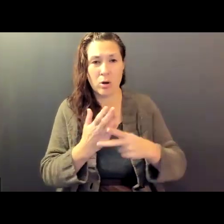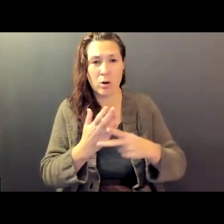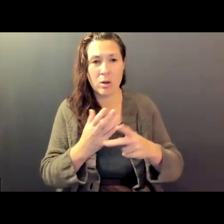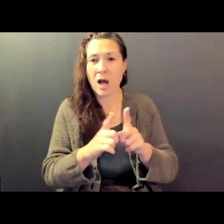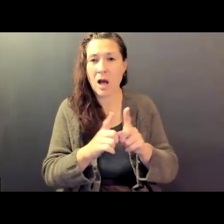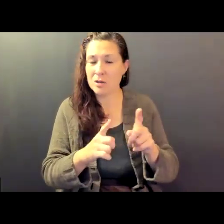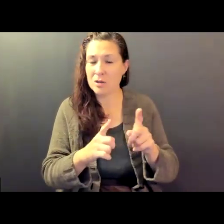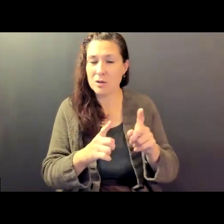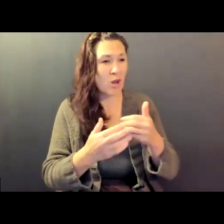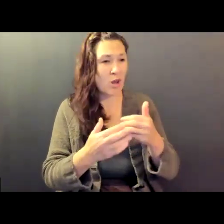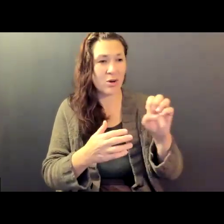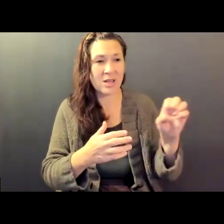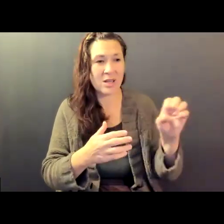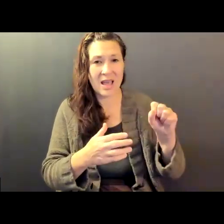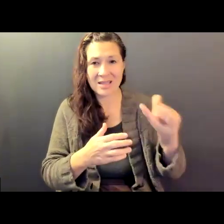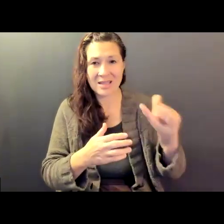required.